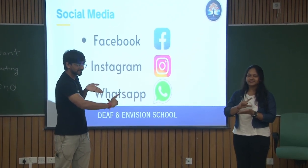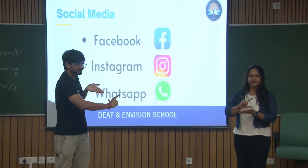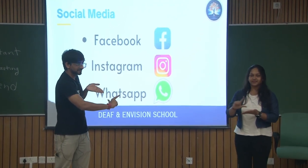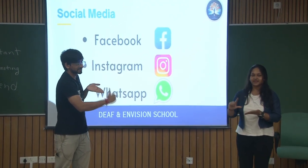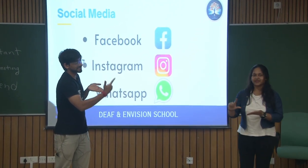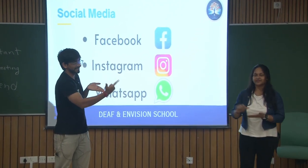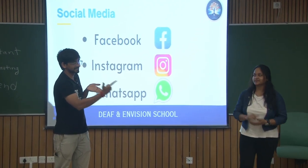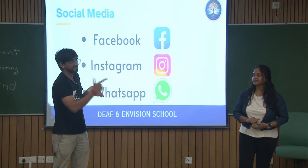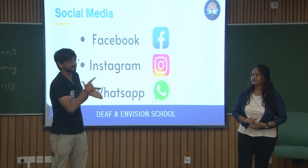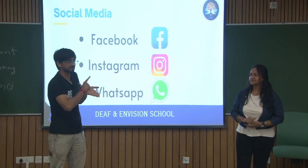This is second sign.